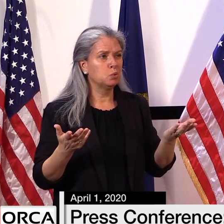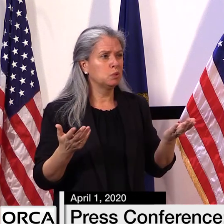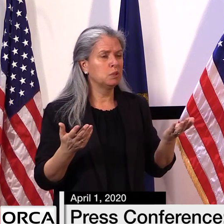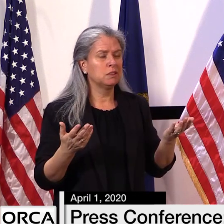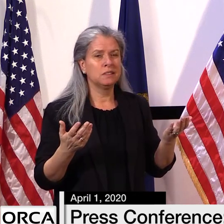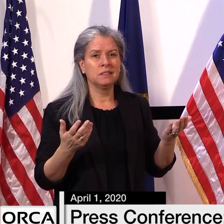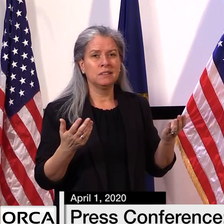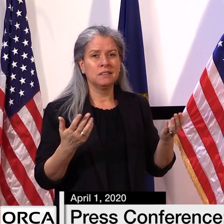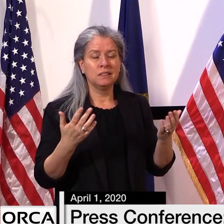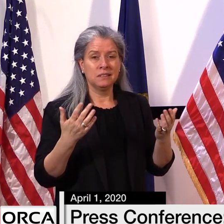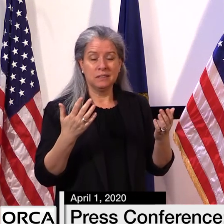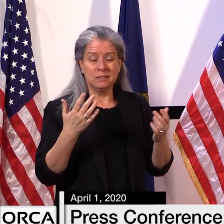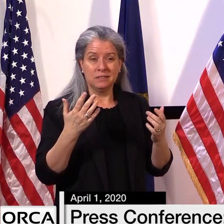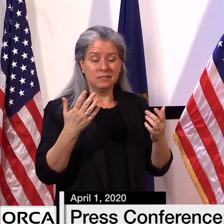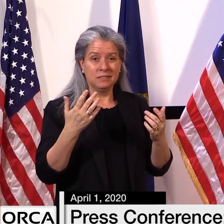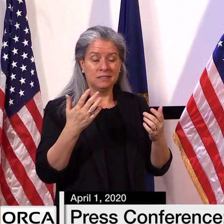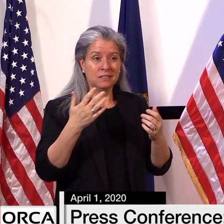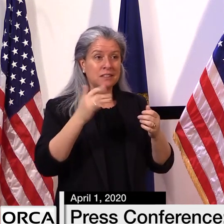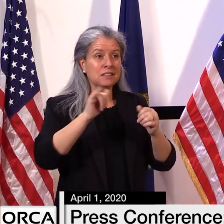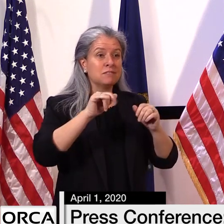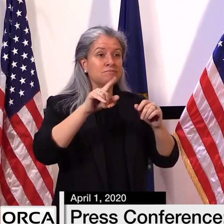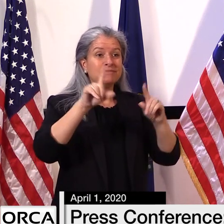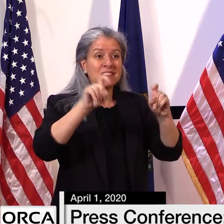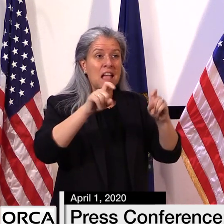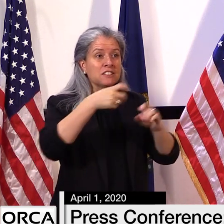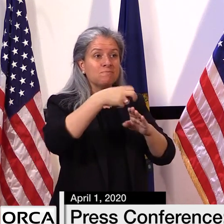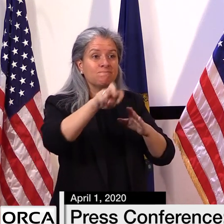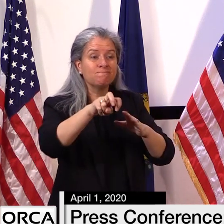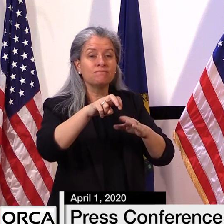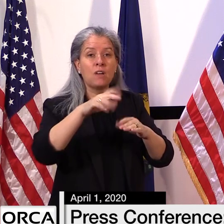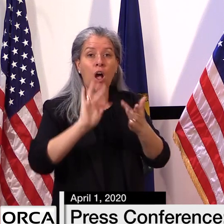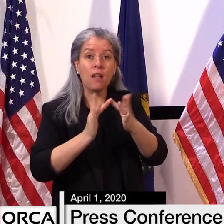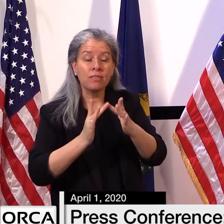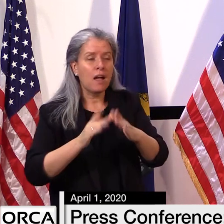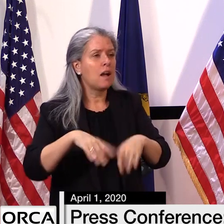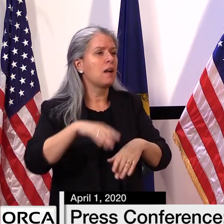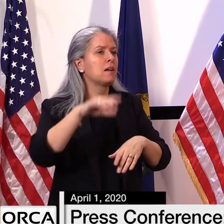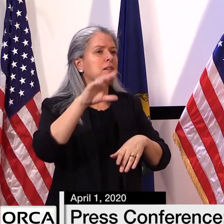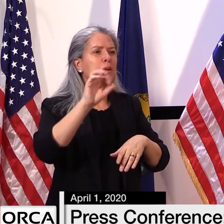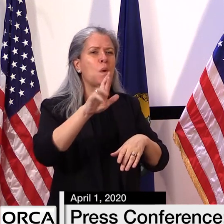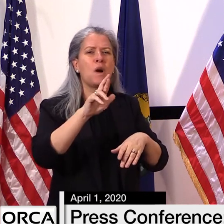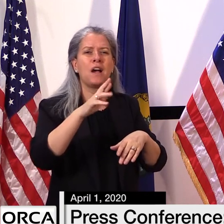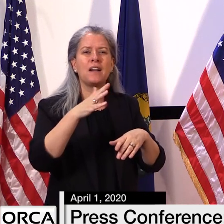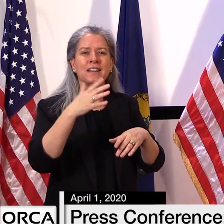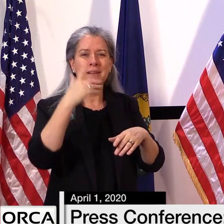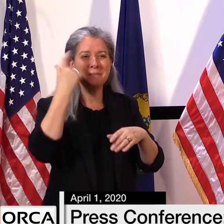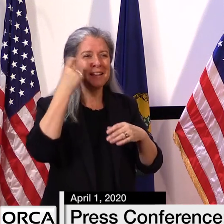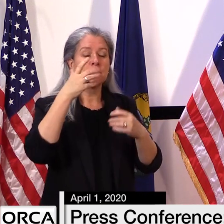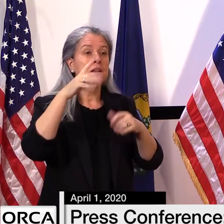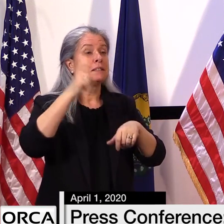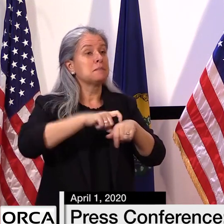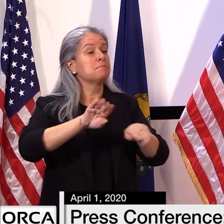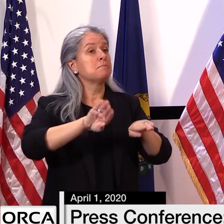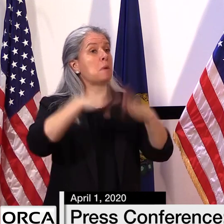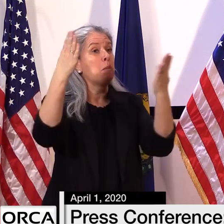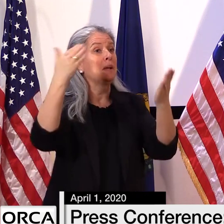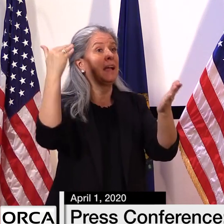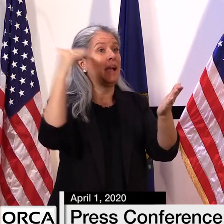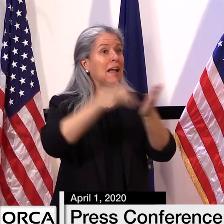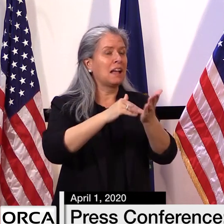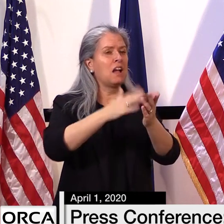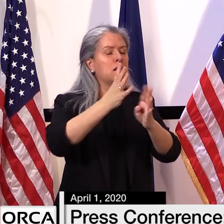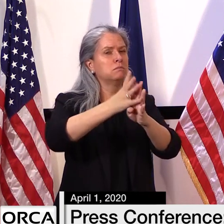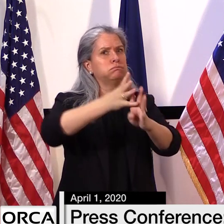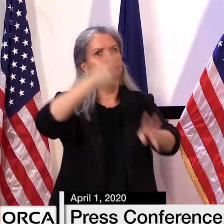towards moving any of the testing online so that the backlog isn't any bigger when in-person business